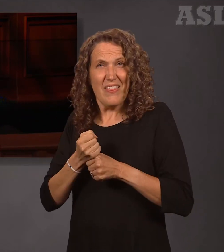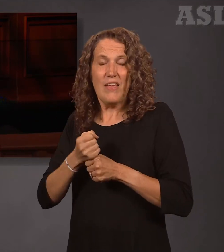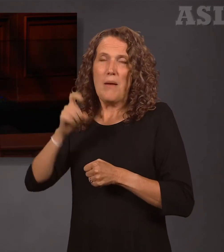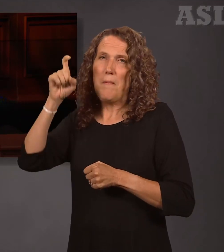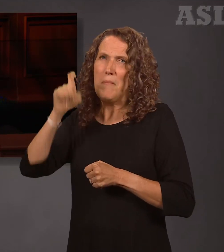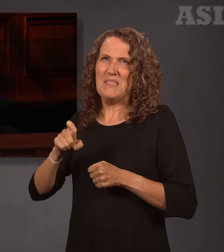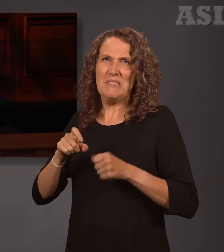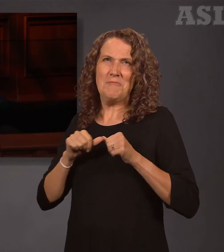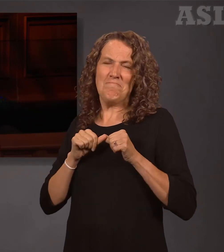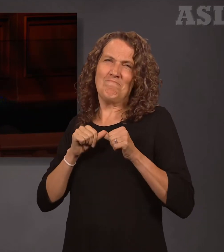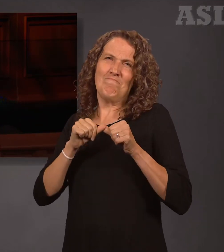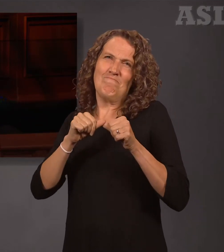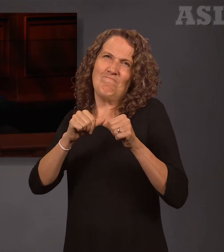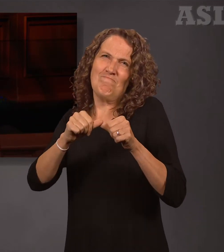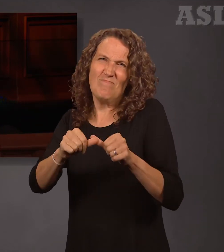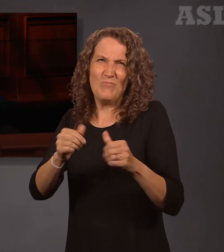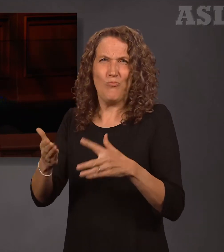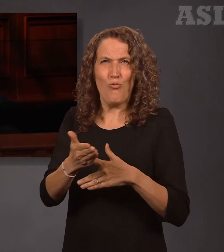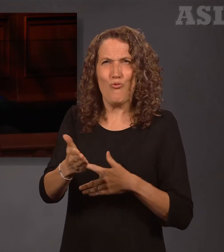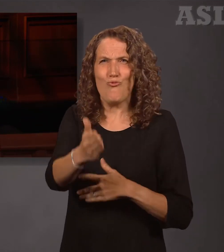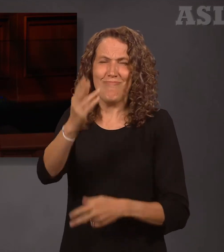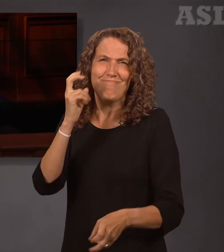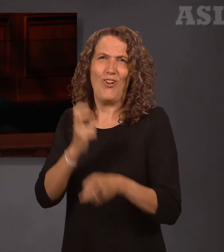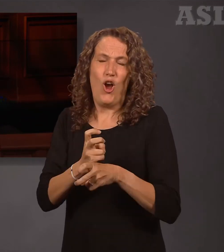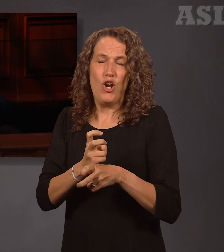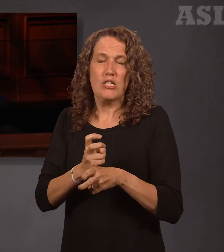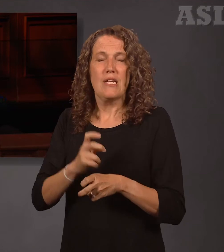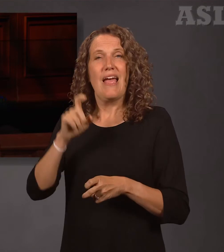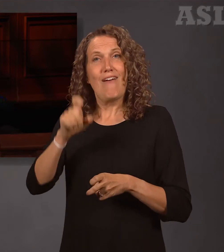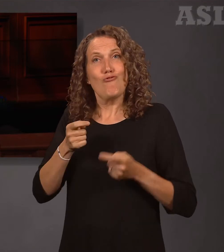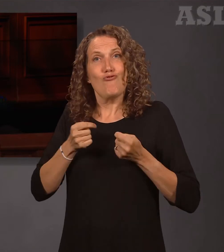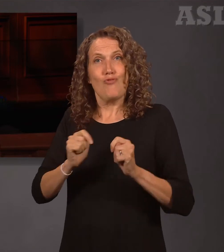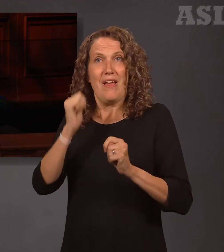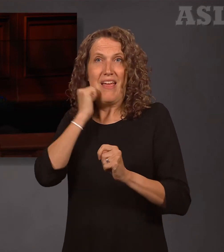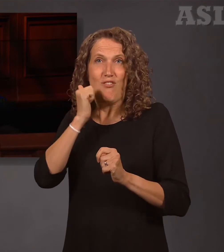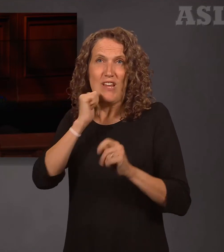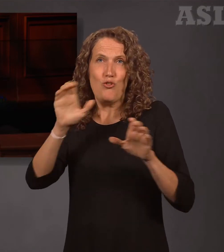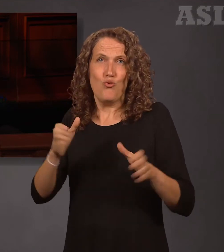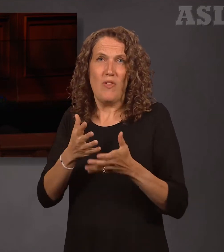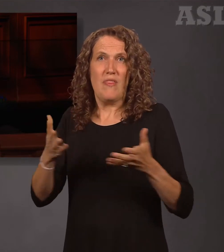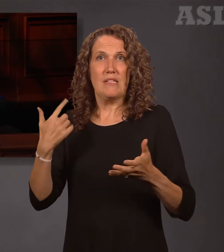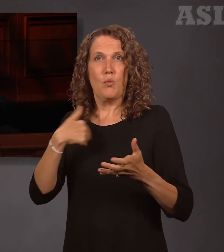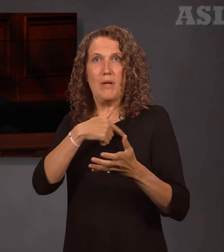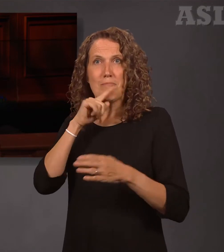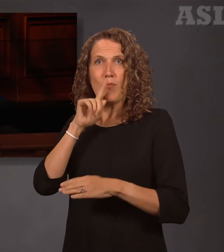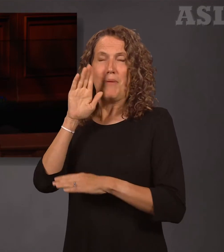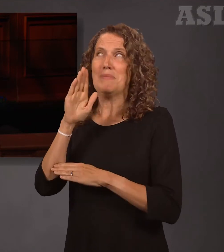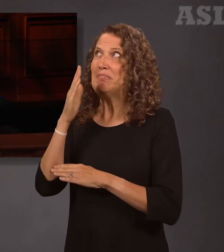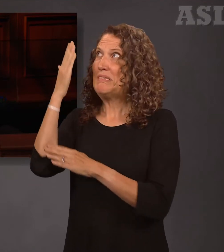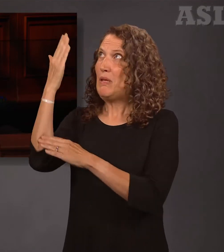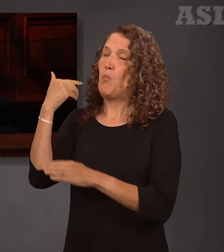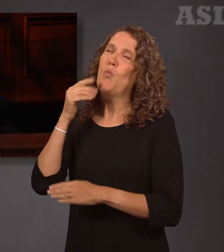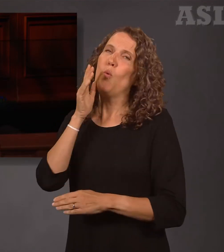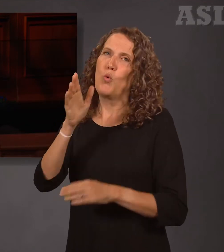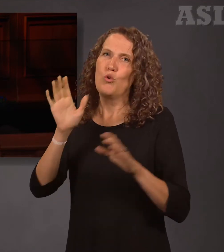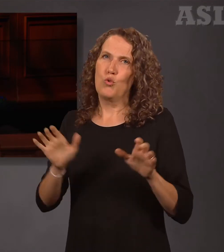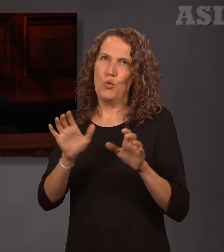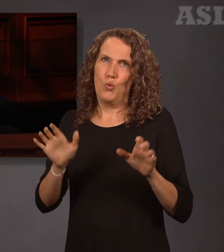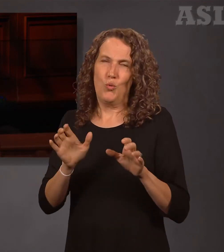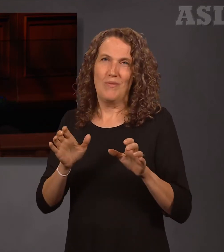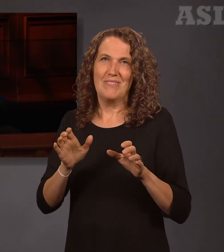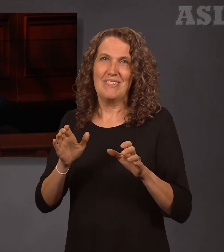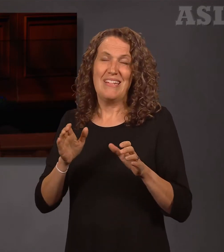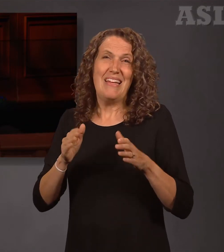headwinds to sincerely strive each day to do what we covenanted with the Savior we would do even